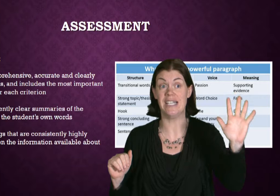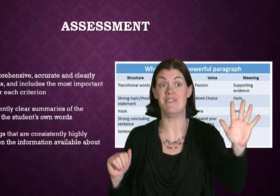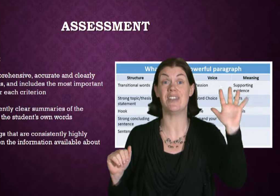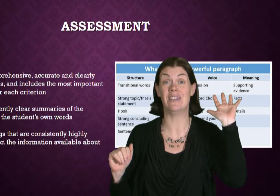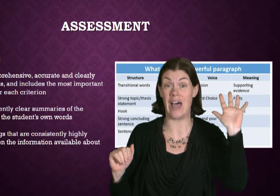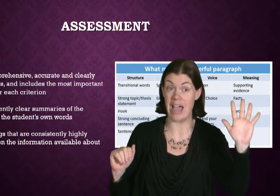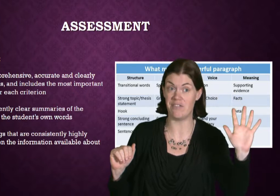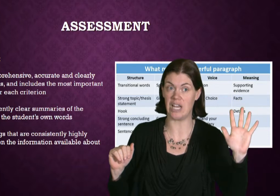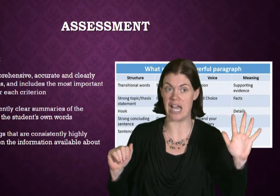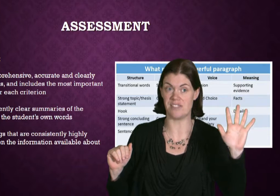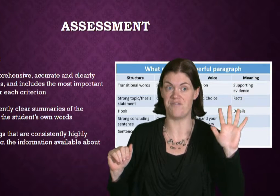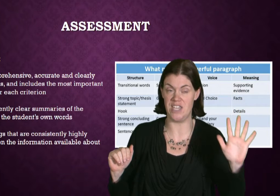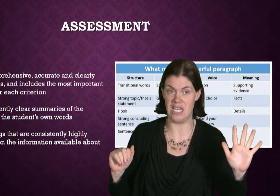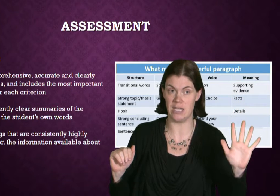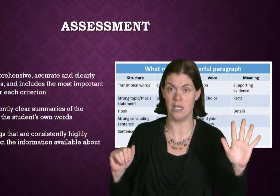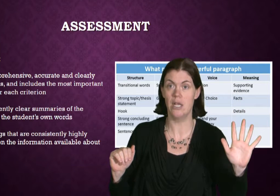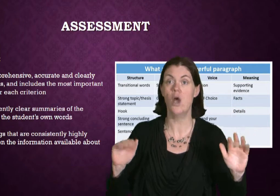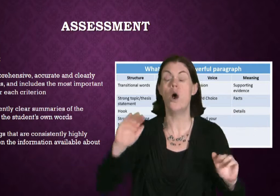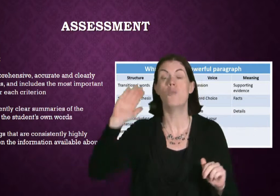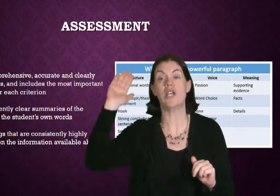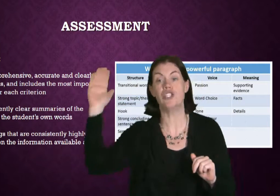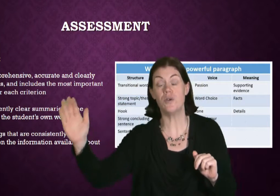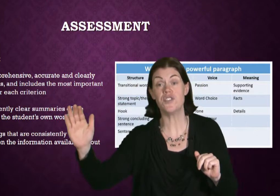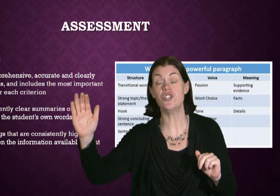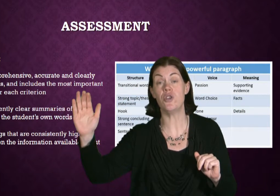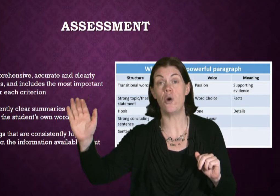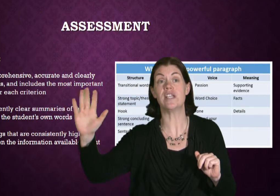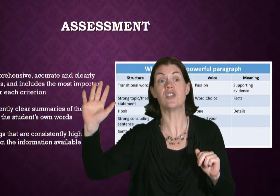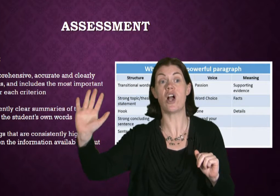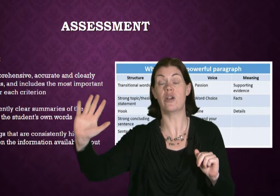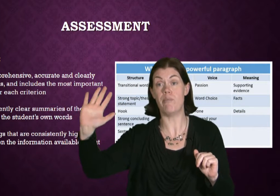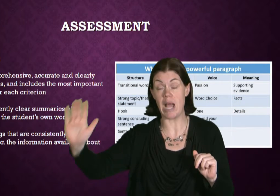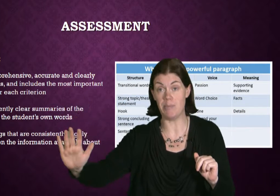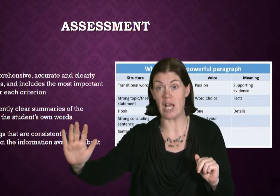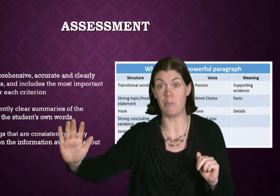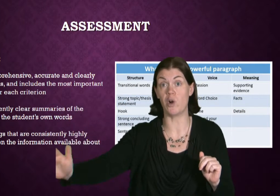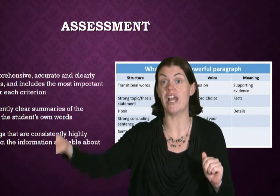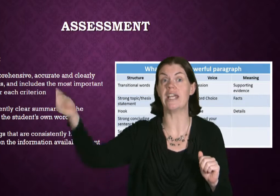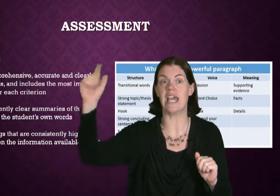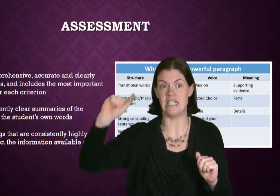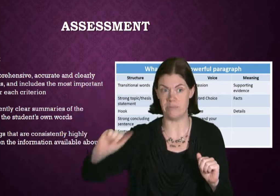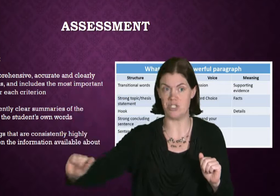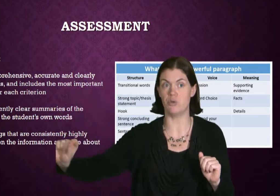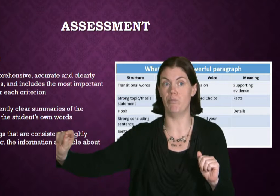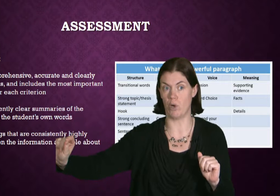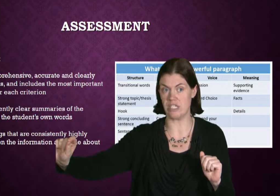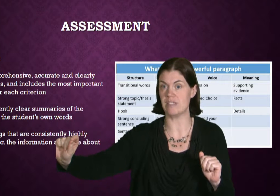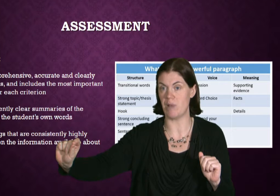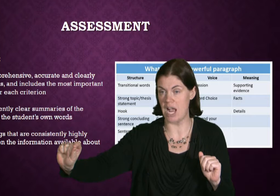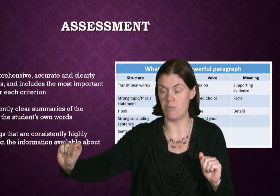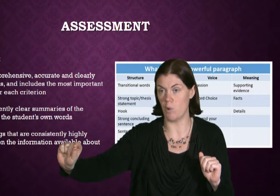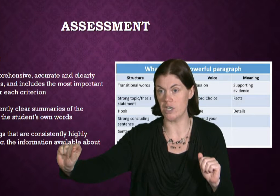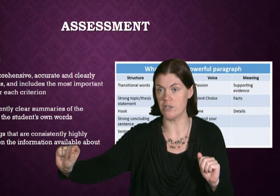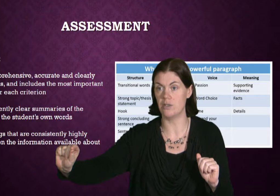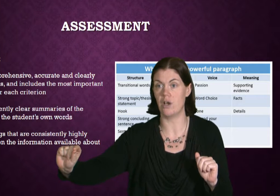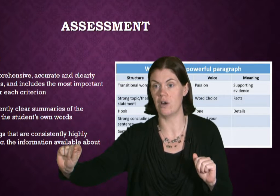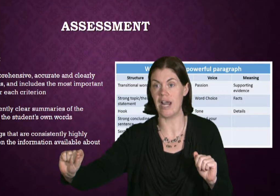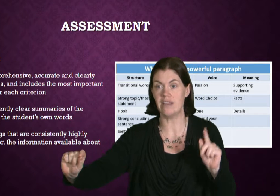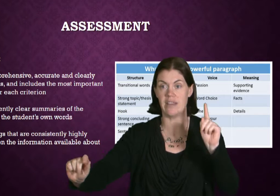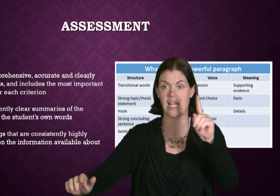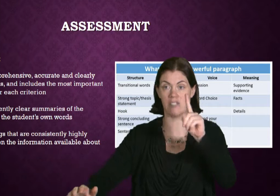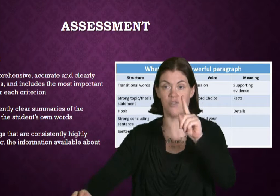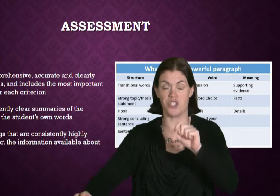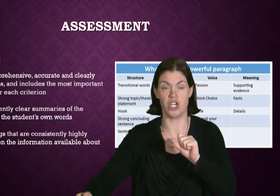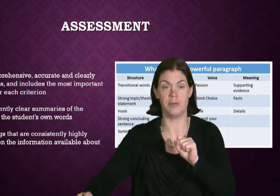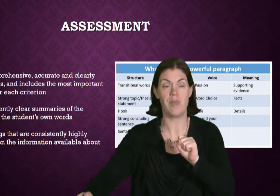have to leave the live class feed. What you do have to do though is log out of my Blackboard and get into Mr. Borden's Blackboard. All